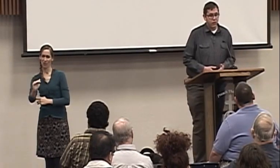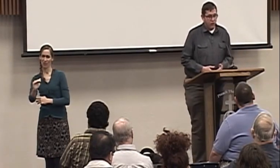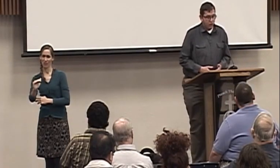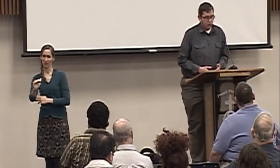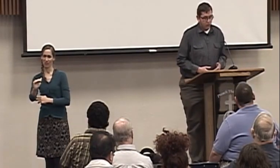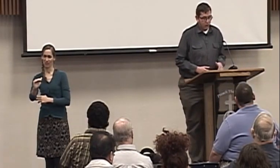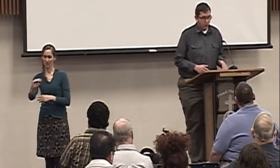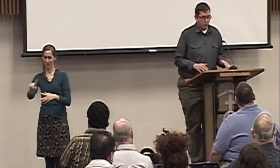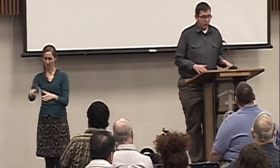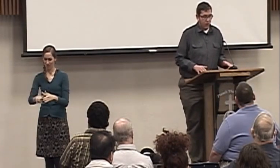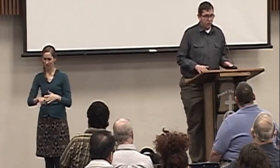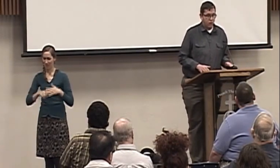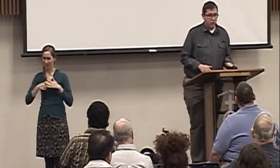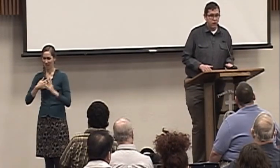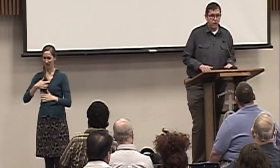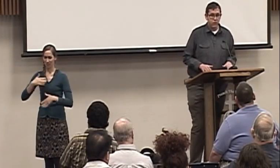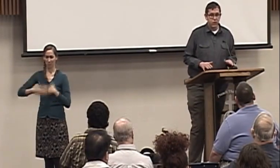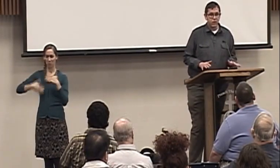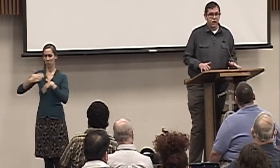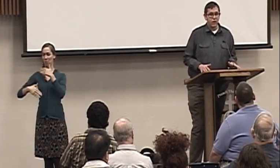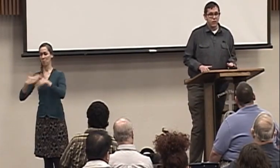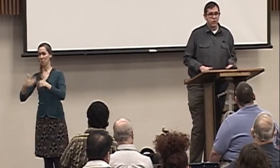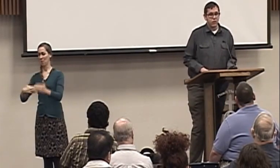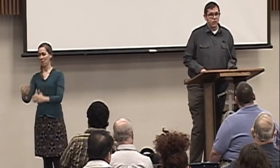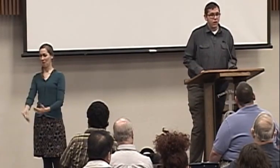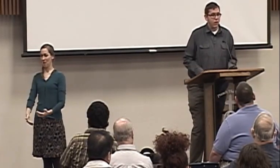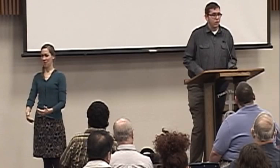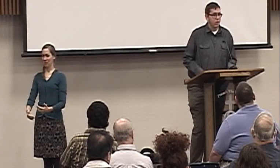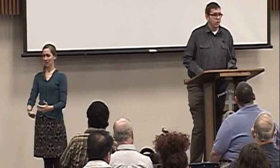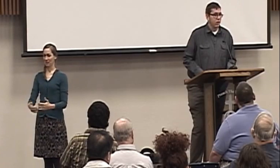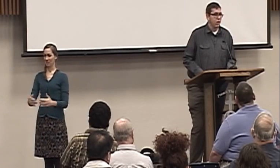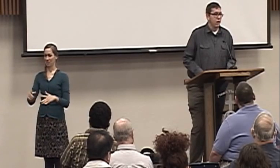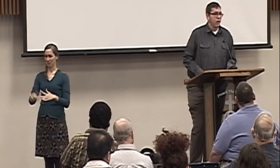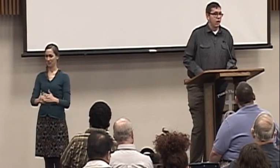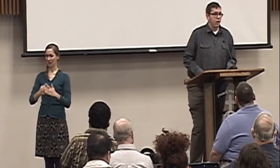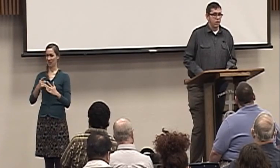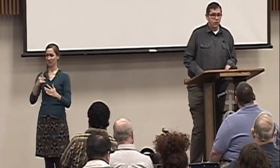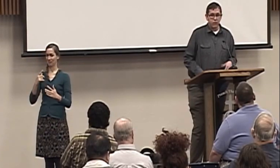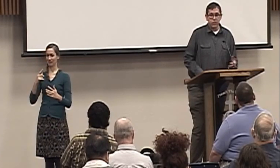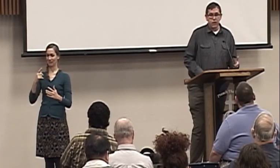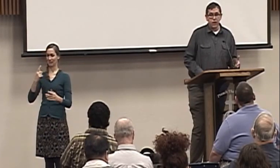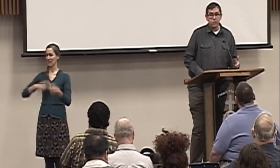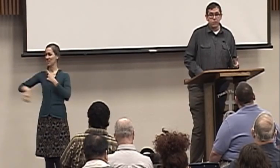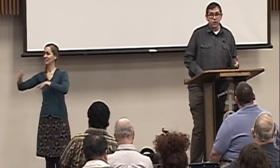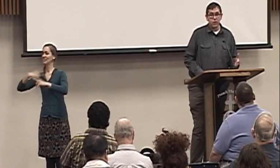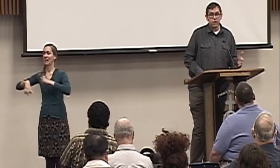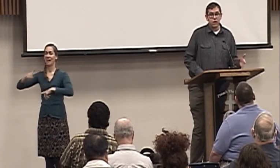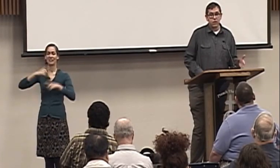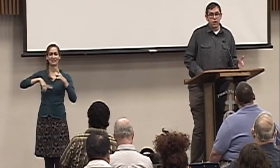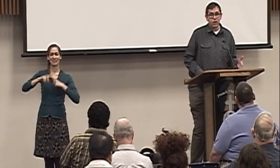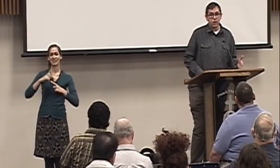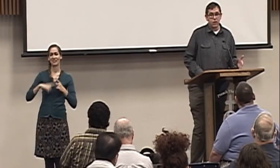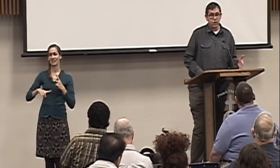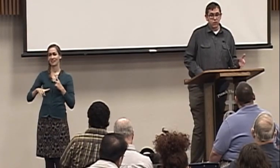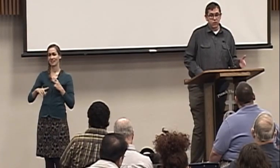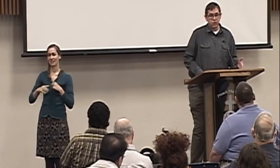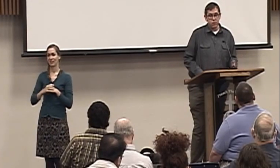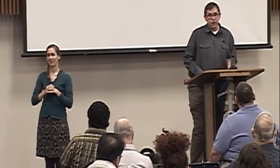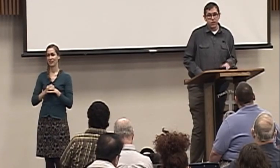it just kind of got to, we were doing sign language and stuff like that, but it really didn't get going until this past